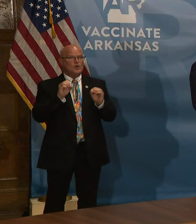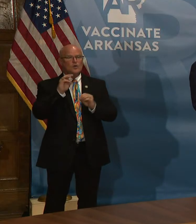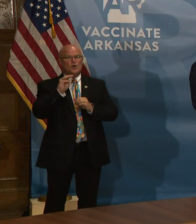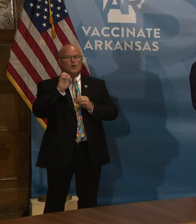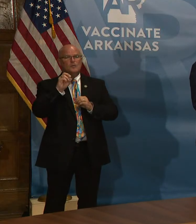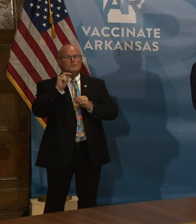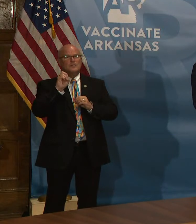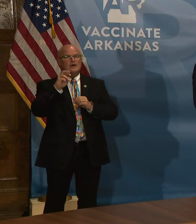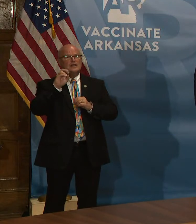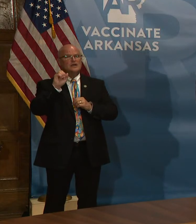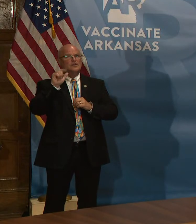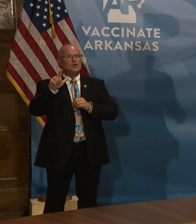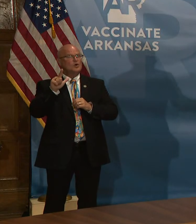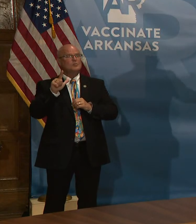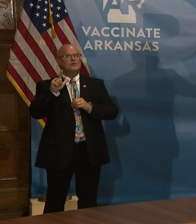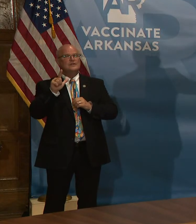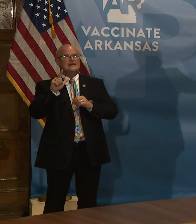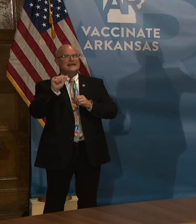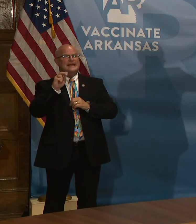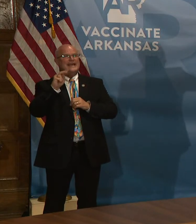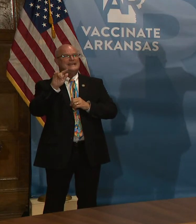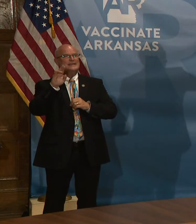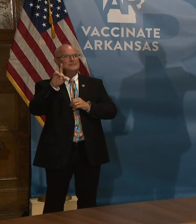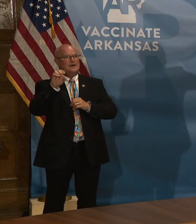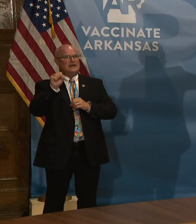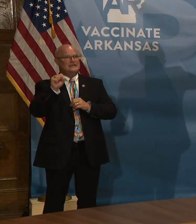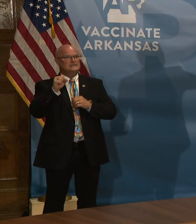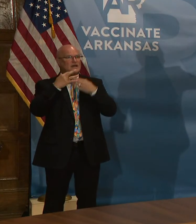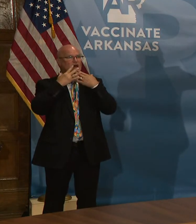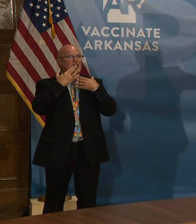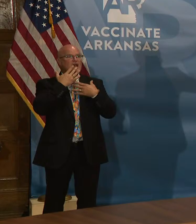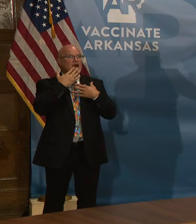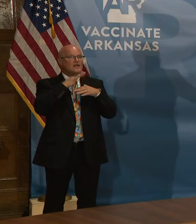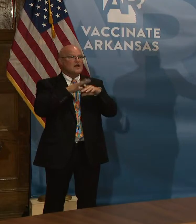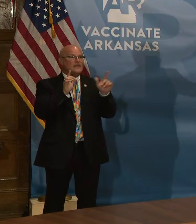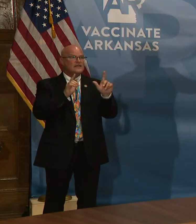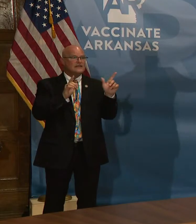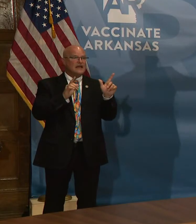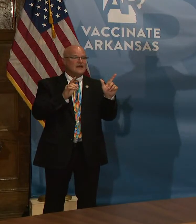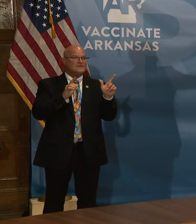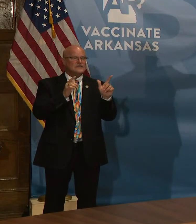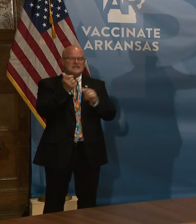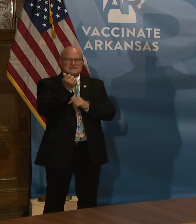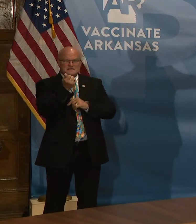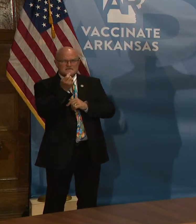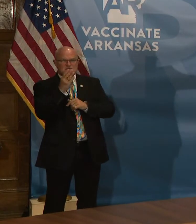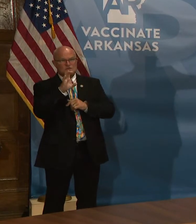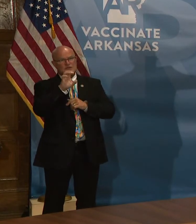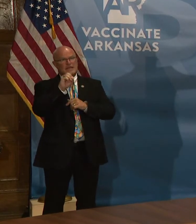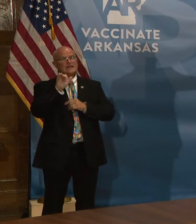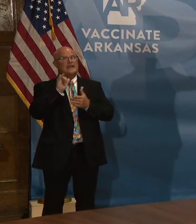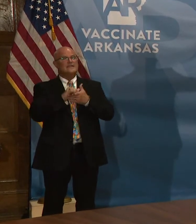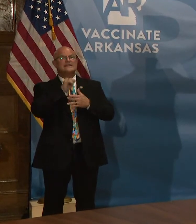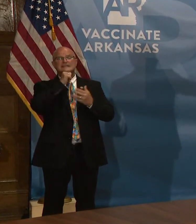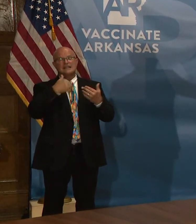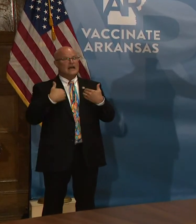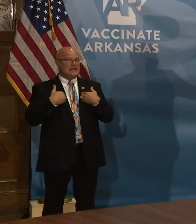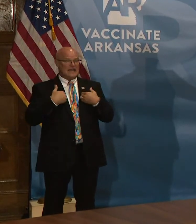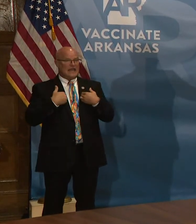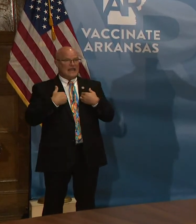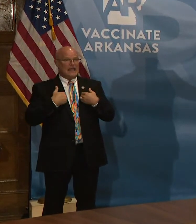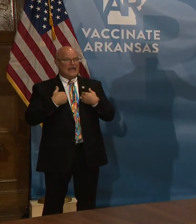monoclonal antibodies therapy site locations. So they're colored here on the left, and there's very few counties that does not